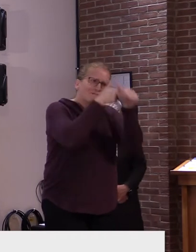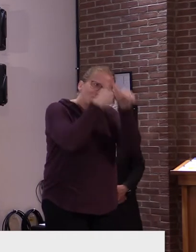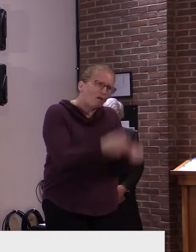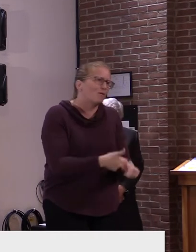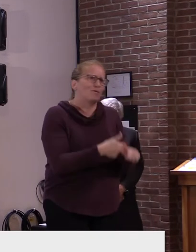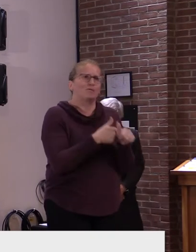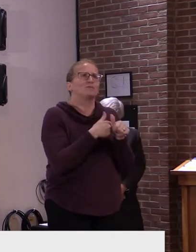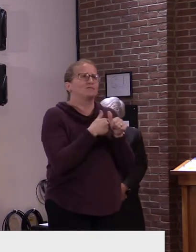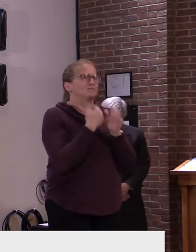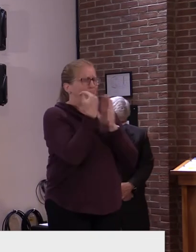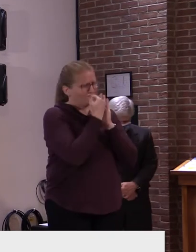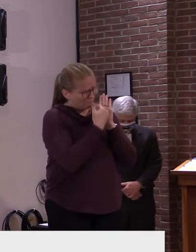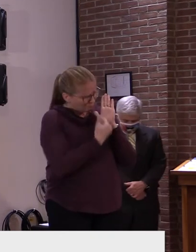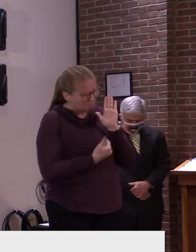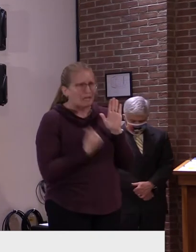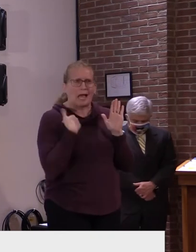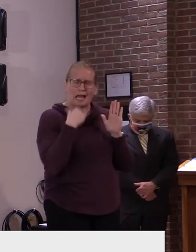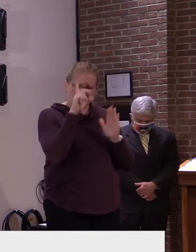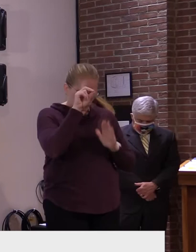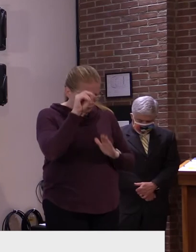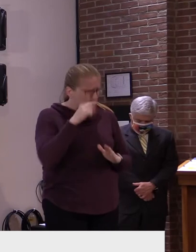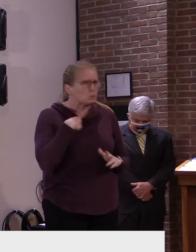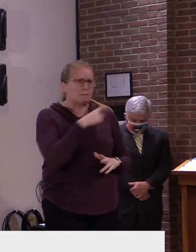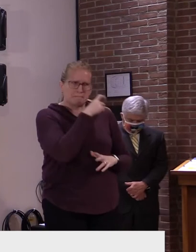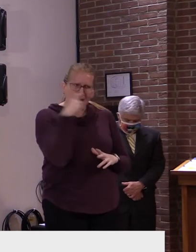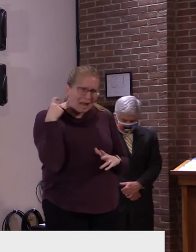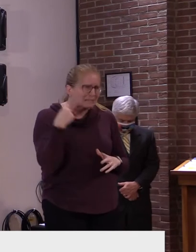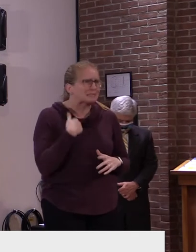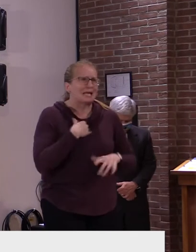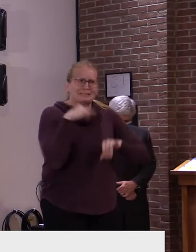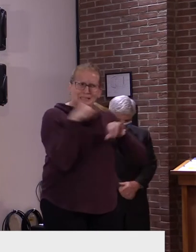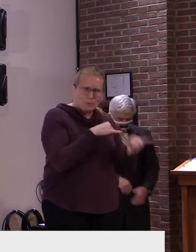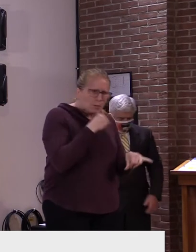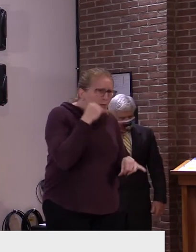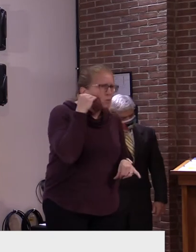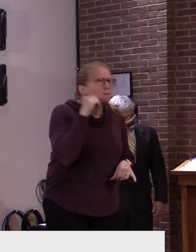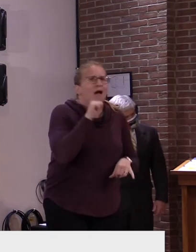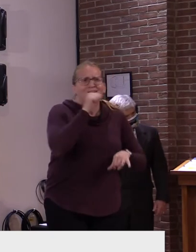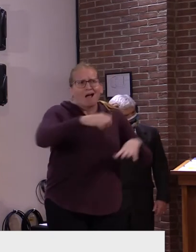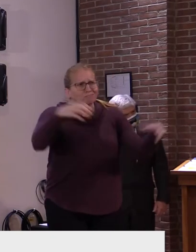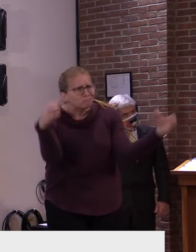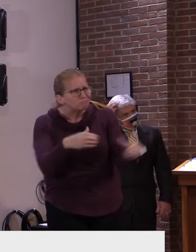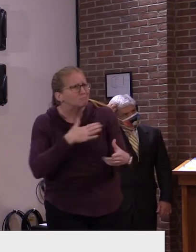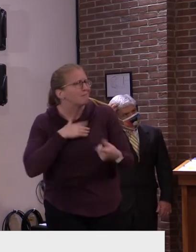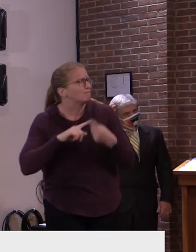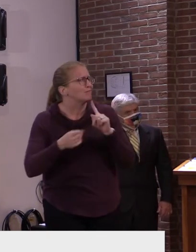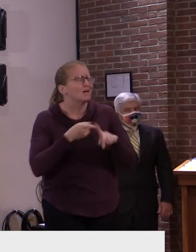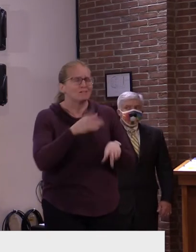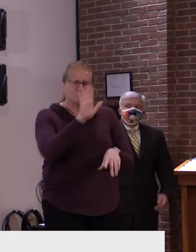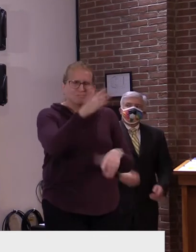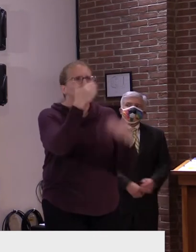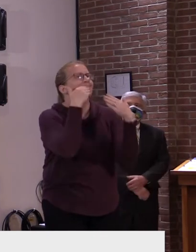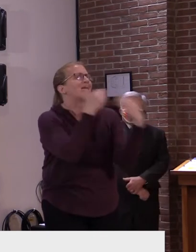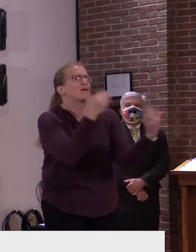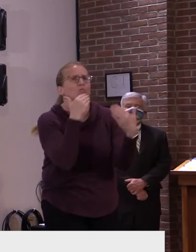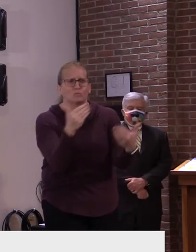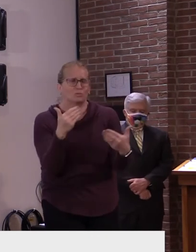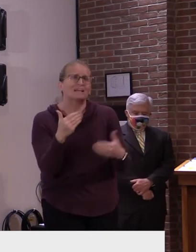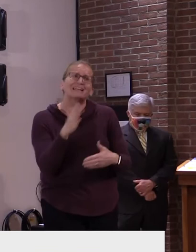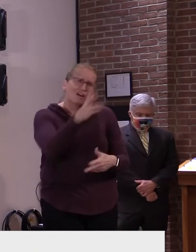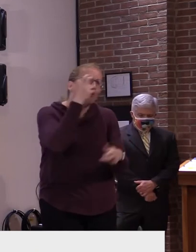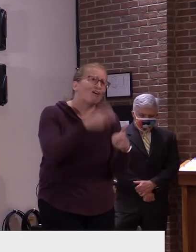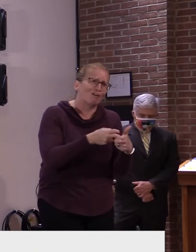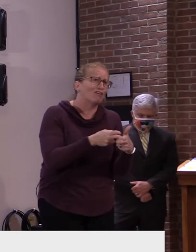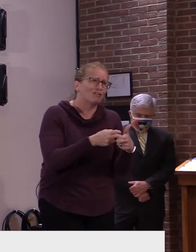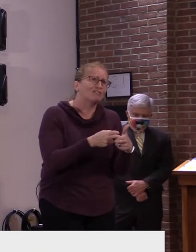clearly making tremendous sacrifices this has been a life-changing experience for all of us and deciding well in